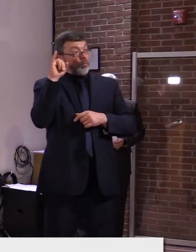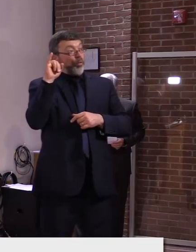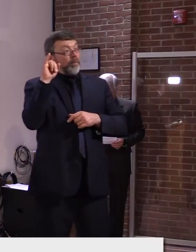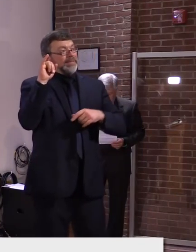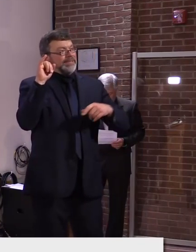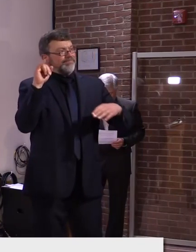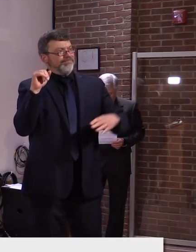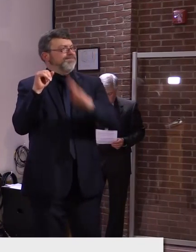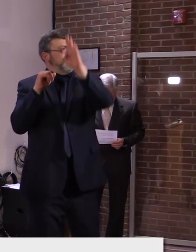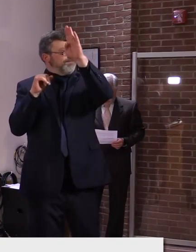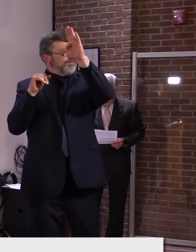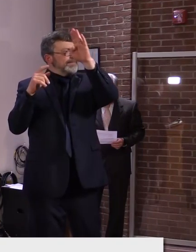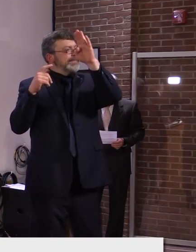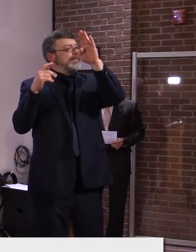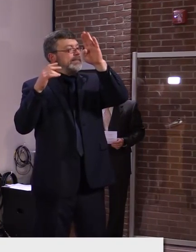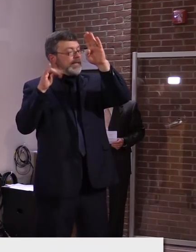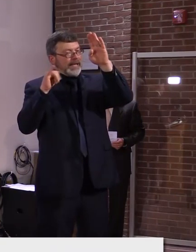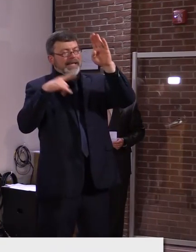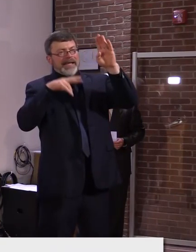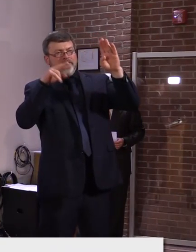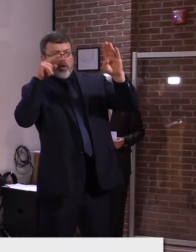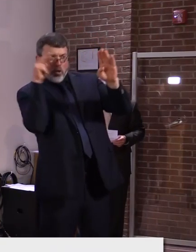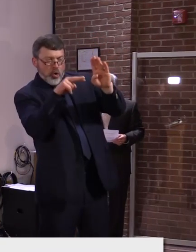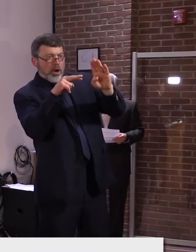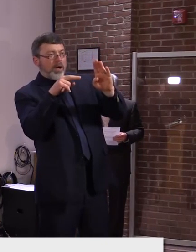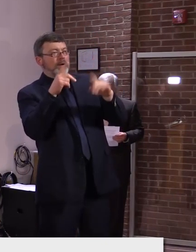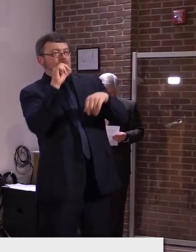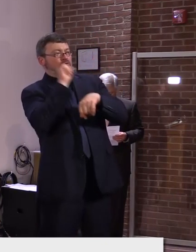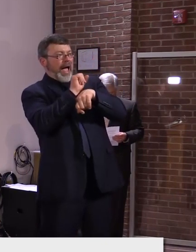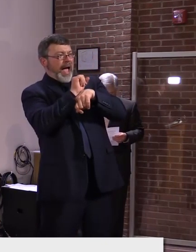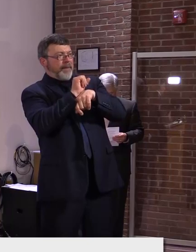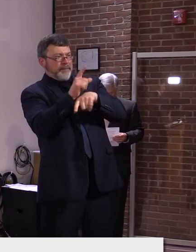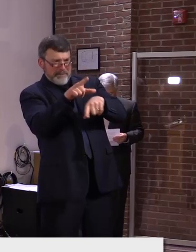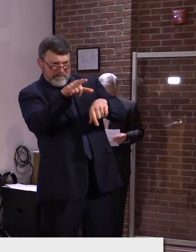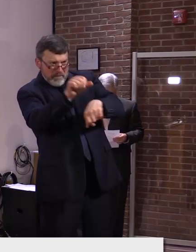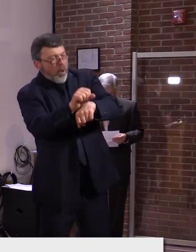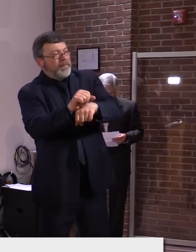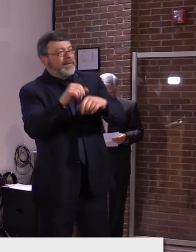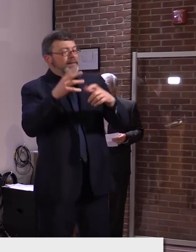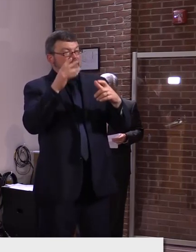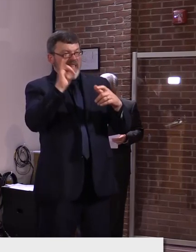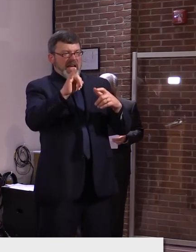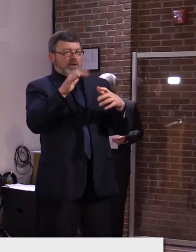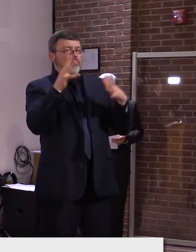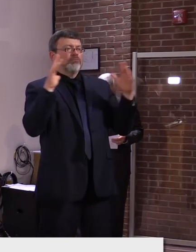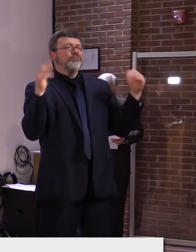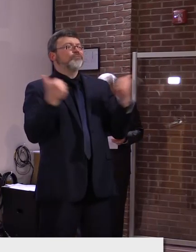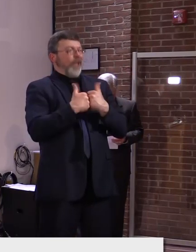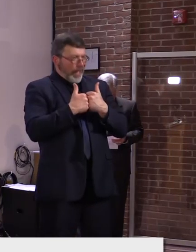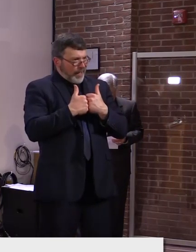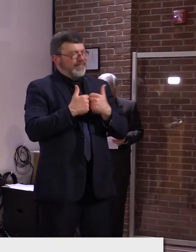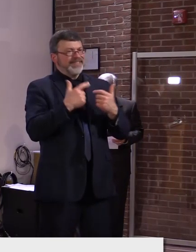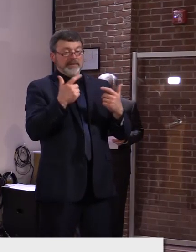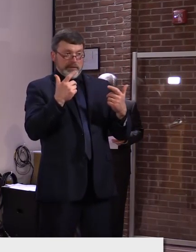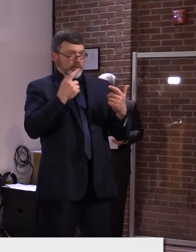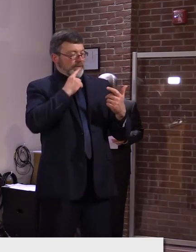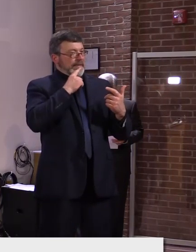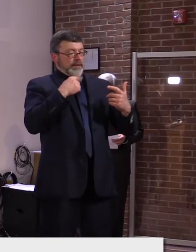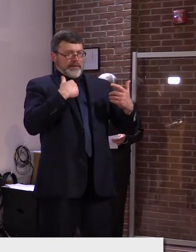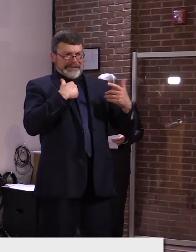labor workforce, and that continues to be challenging us today. That's why we have to make the investments that it looks